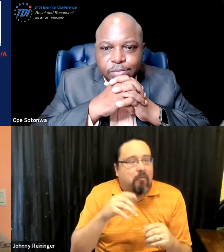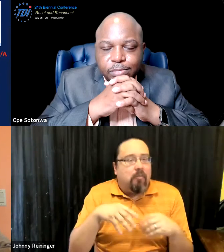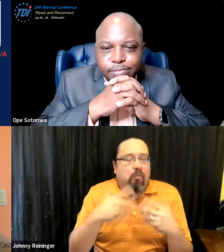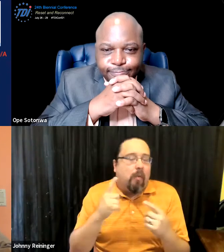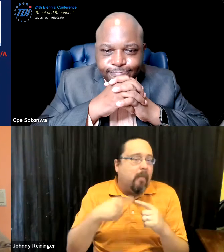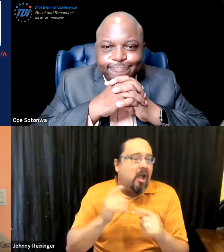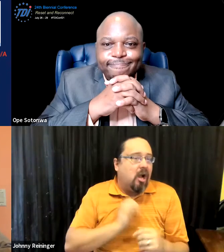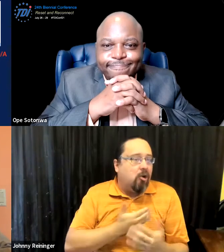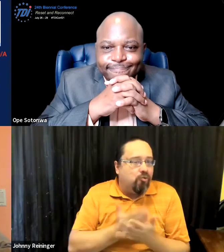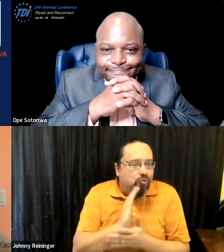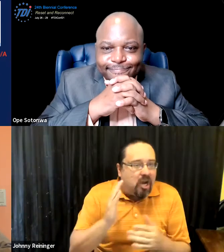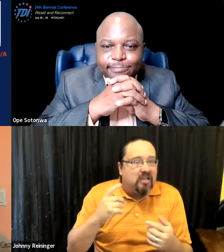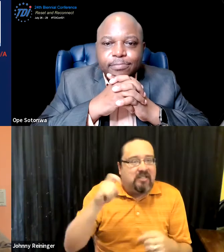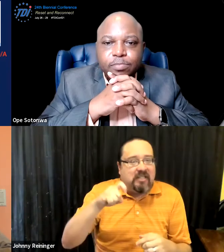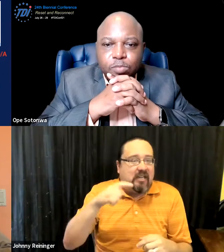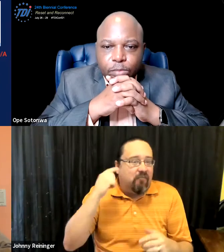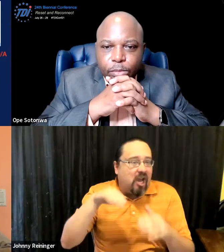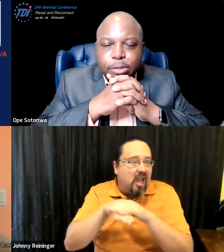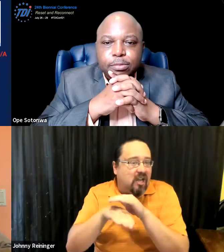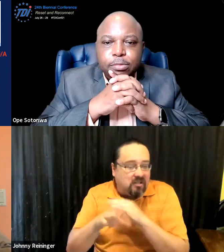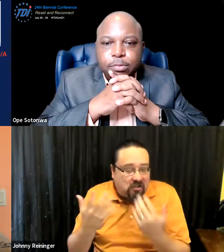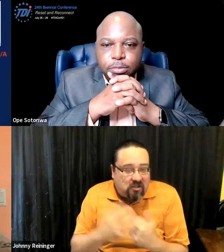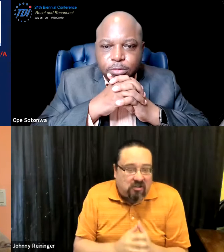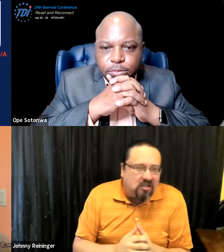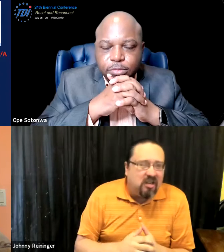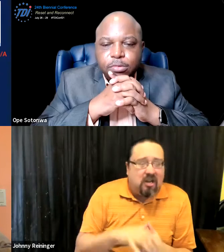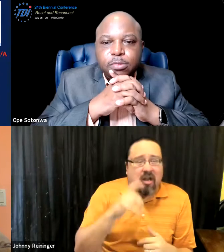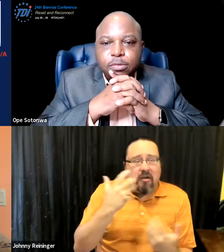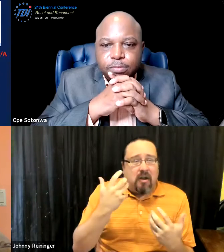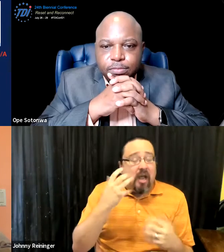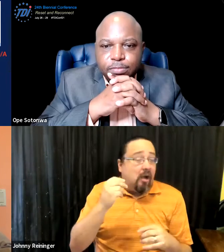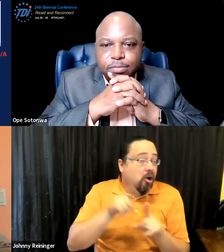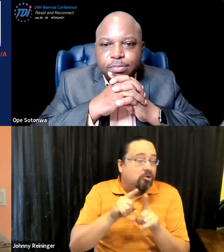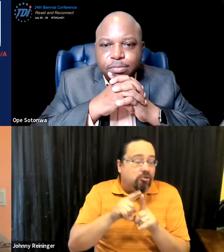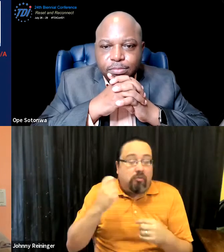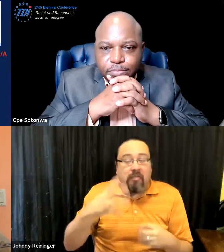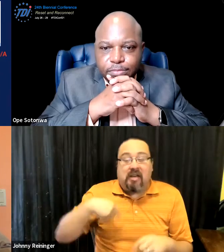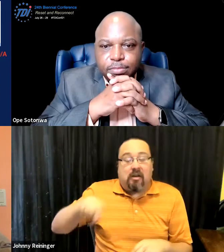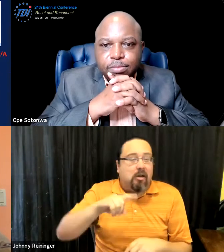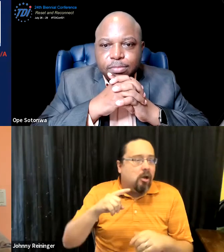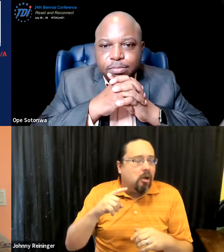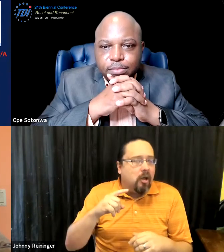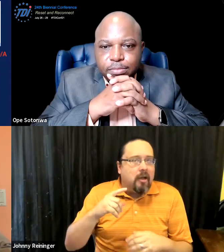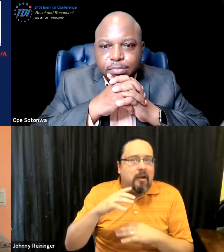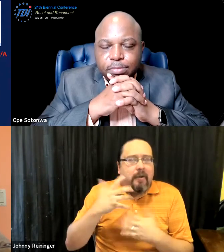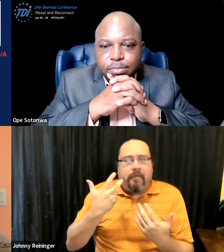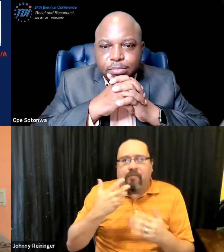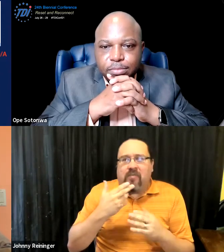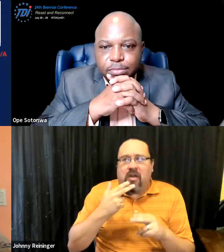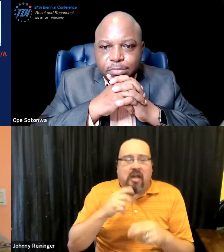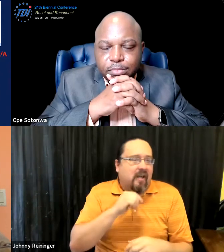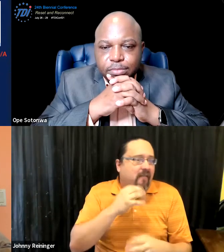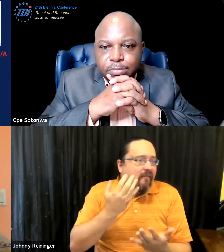lot of information from the FCC, the tribal government, about our rights and our needs for accessibility, it's not happening. Also, there's a lot of